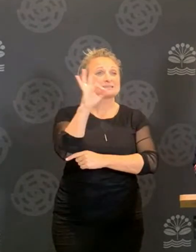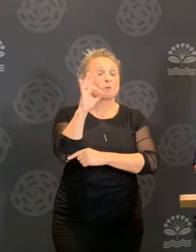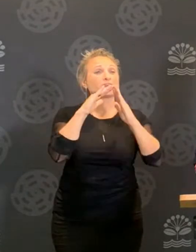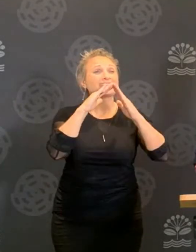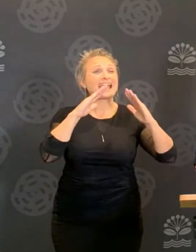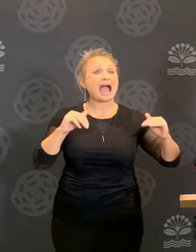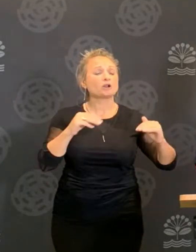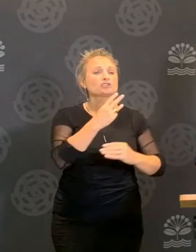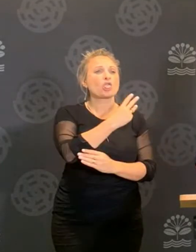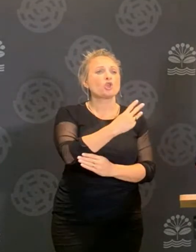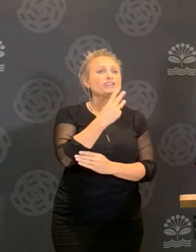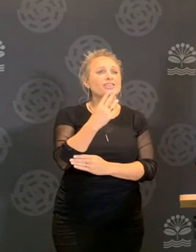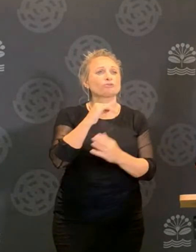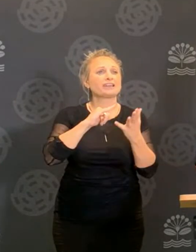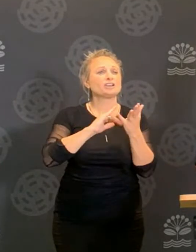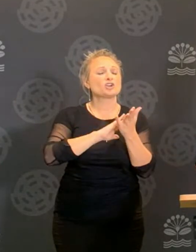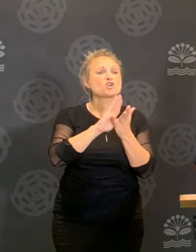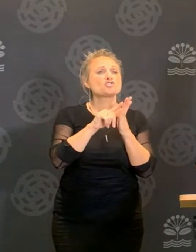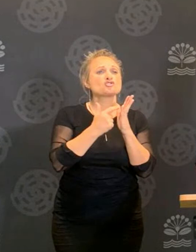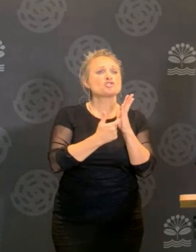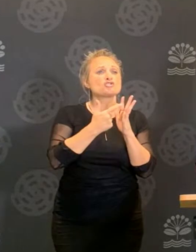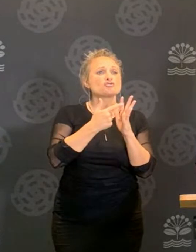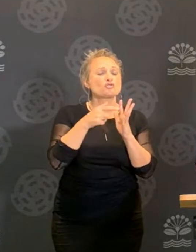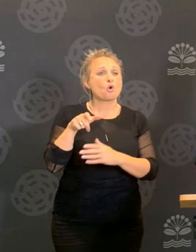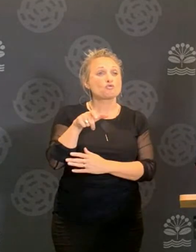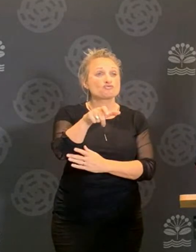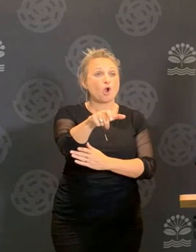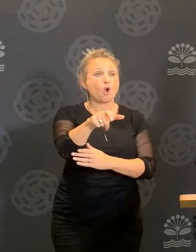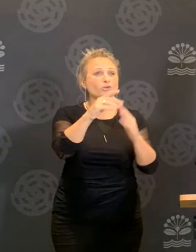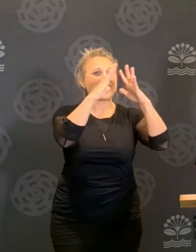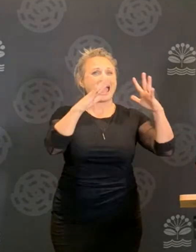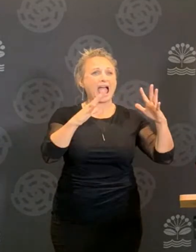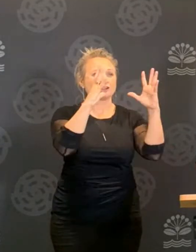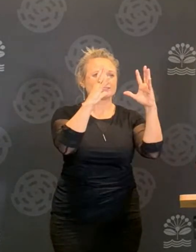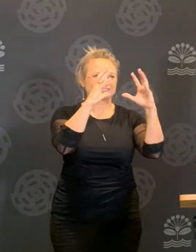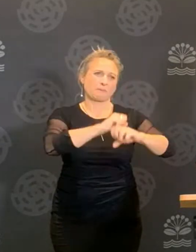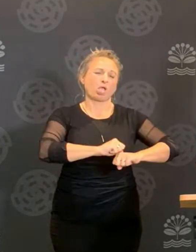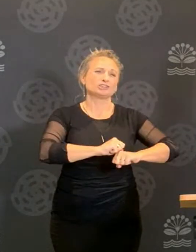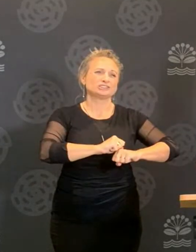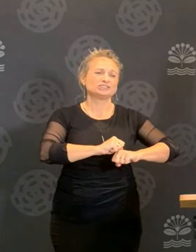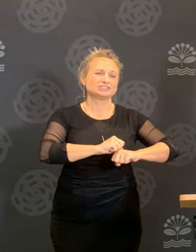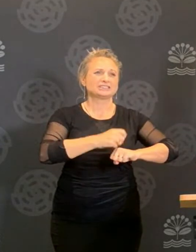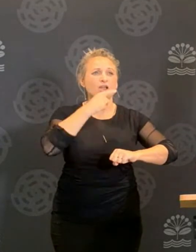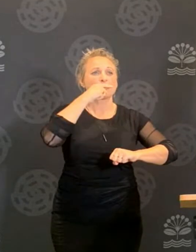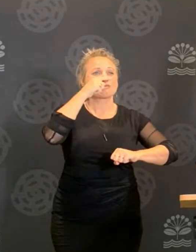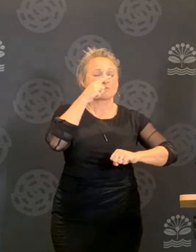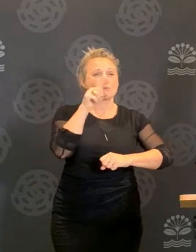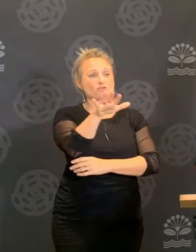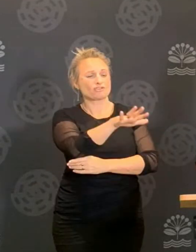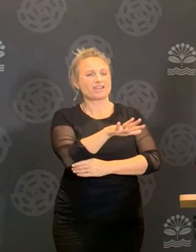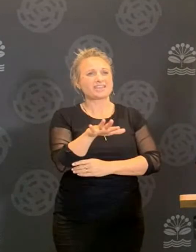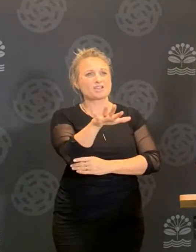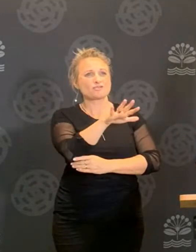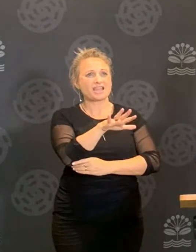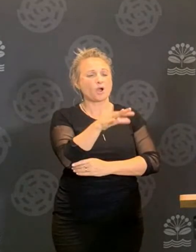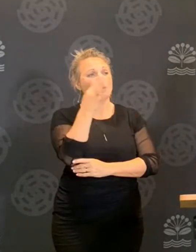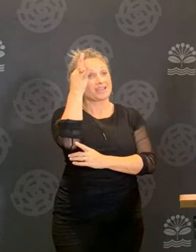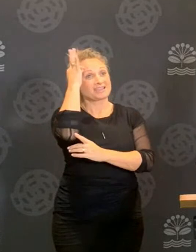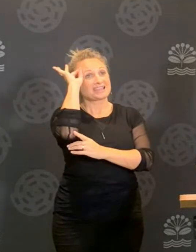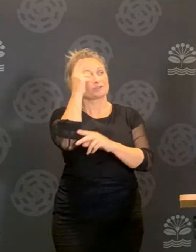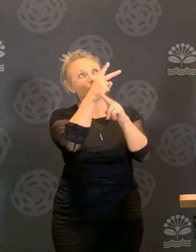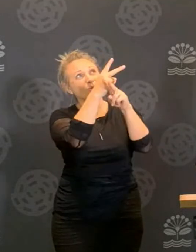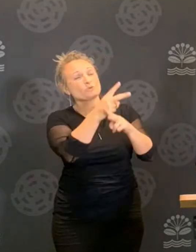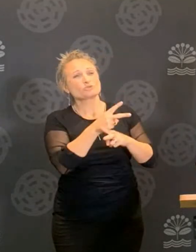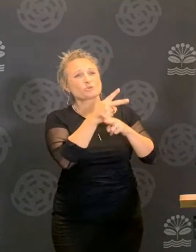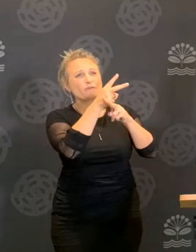Road was demolished under supervision from the council. Work to stabilise the land behind the house will follow, and